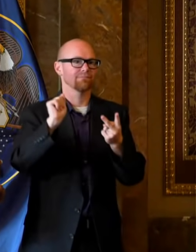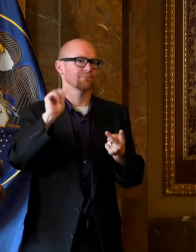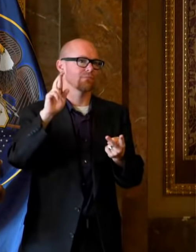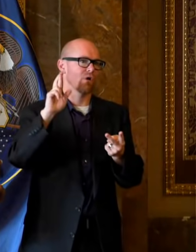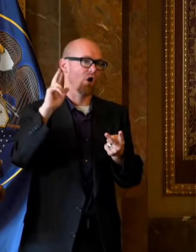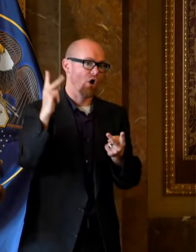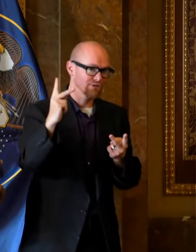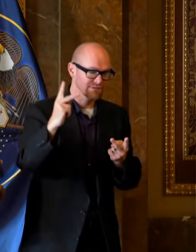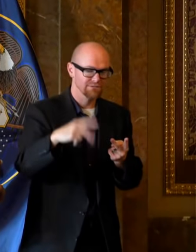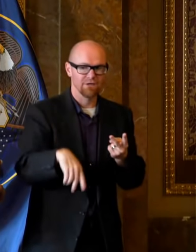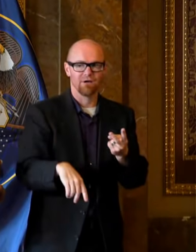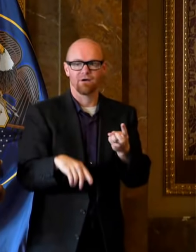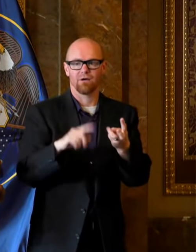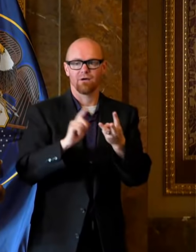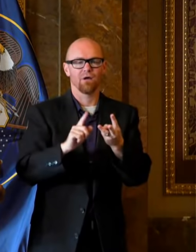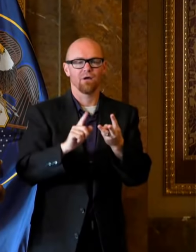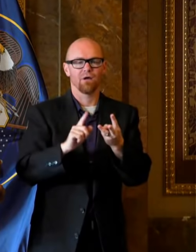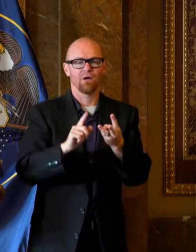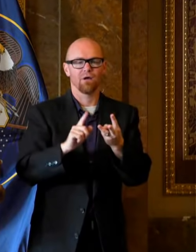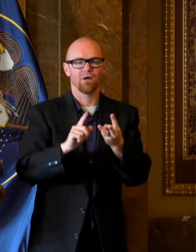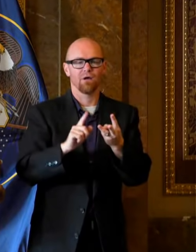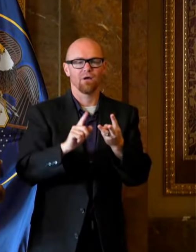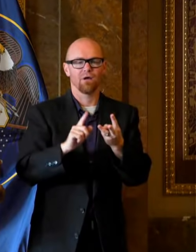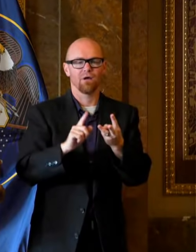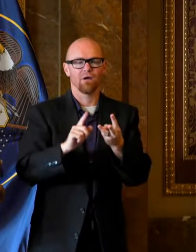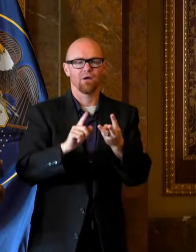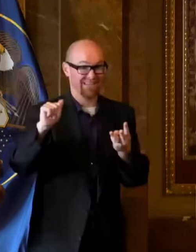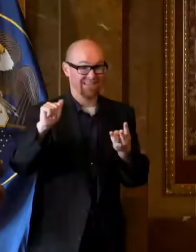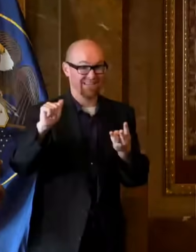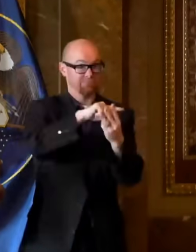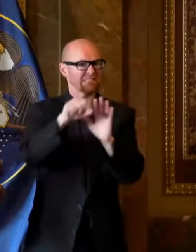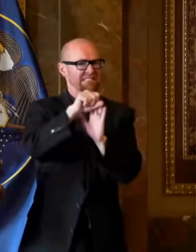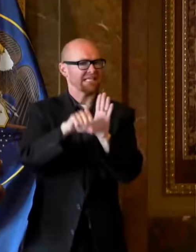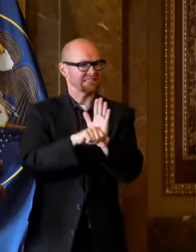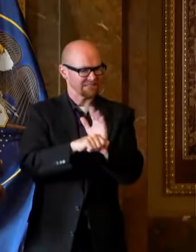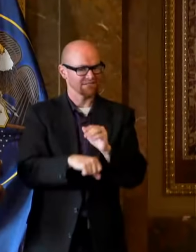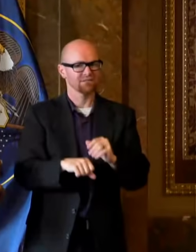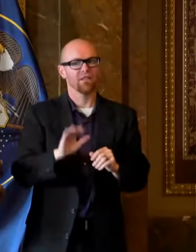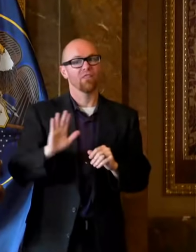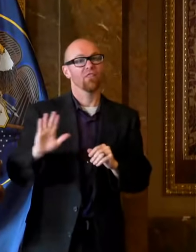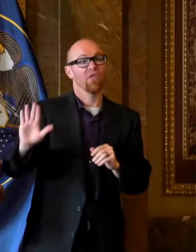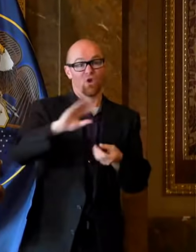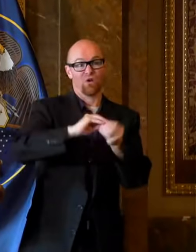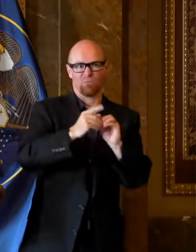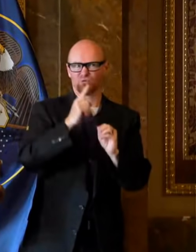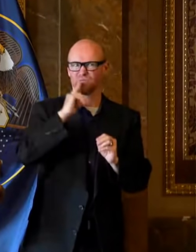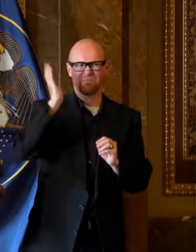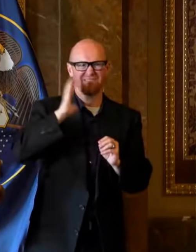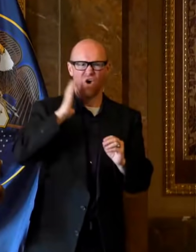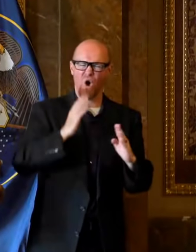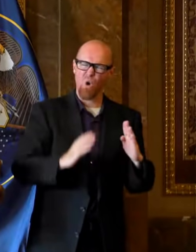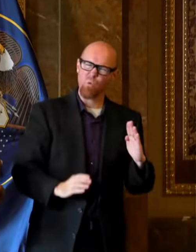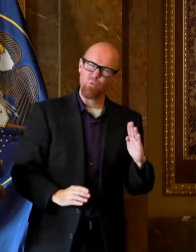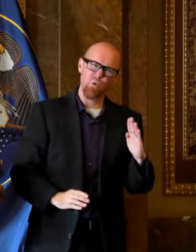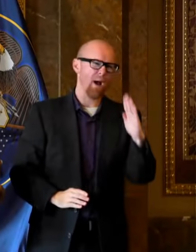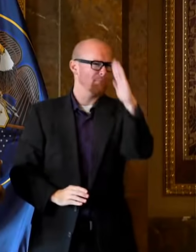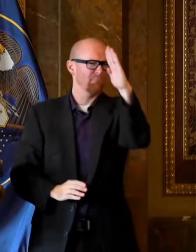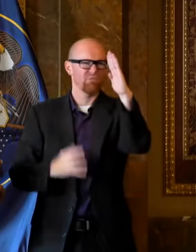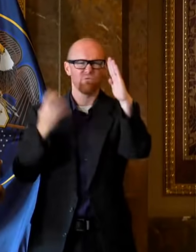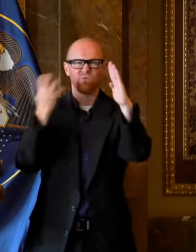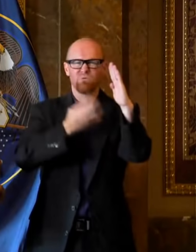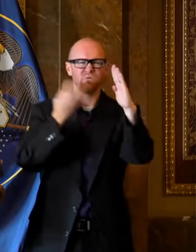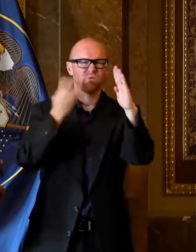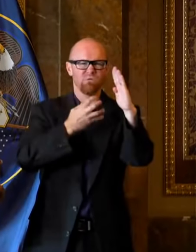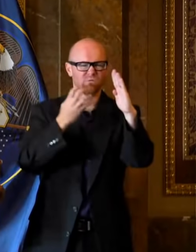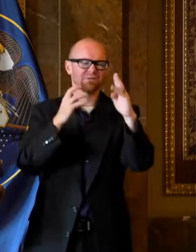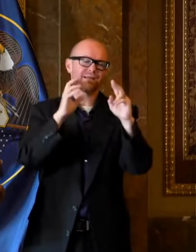places like Louisiana, where their cases were astronomically higher. So just to put it